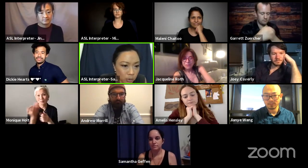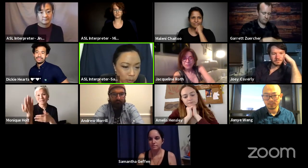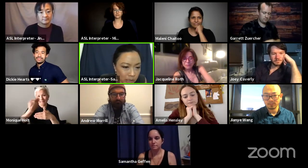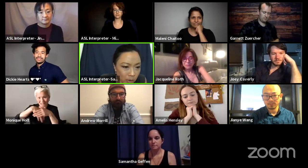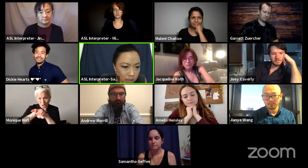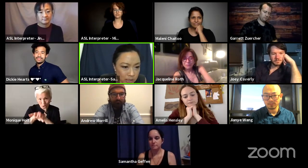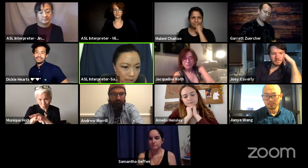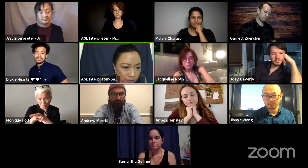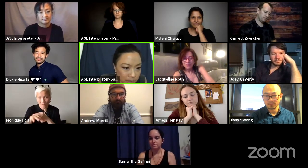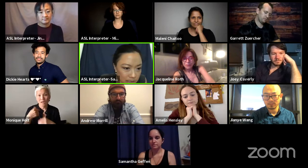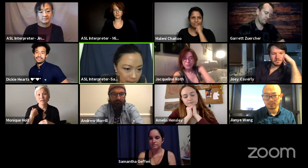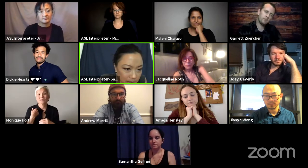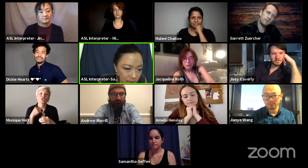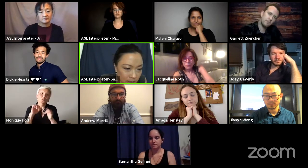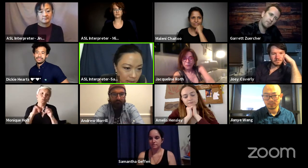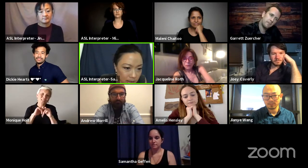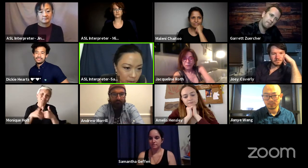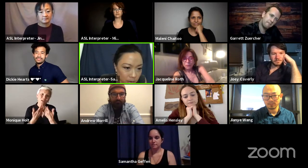Really, I wanted to emphasize how